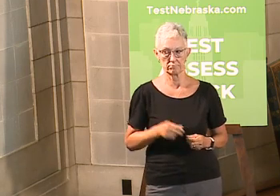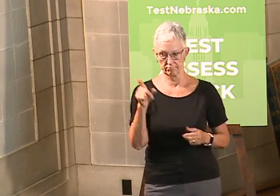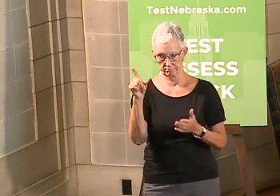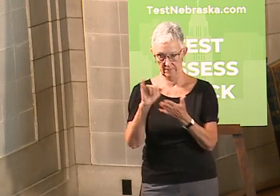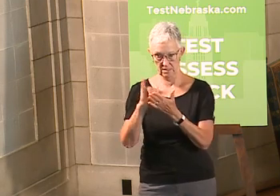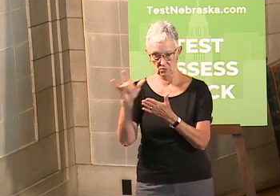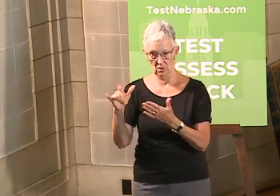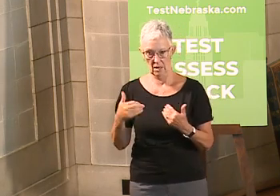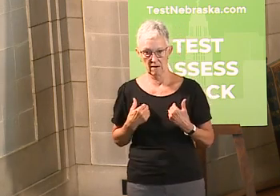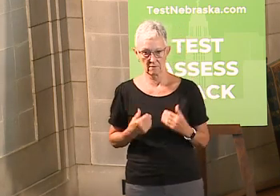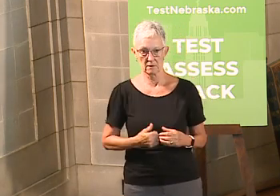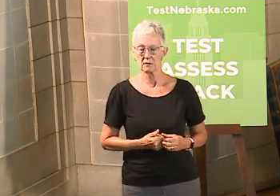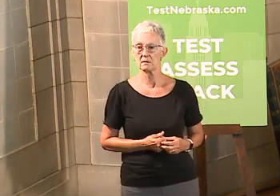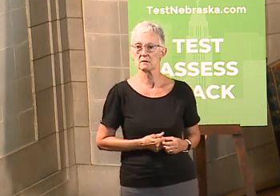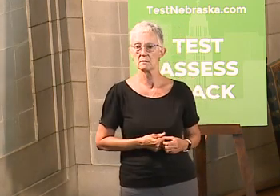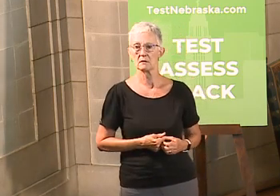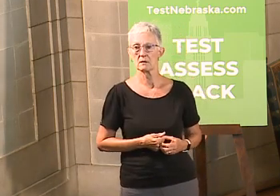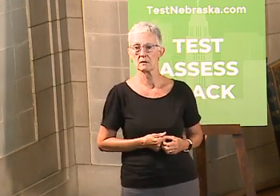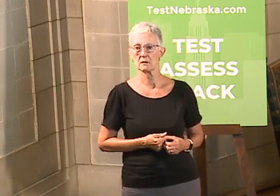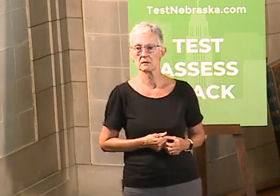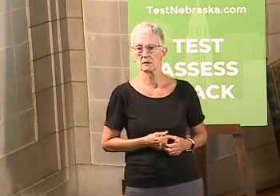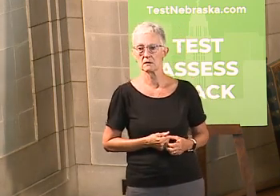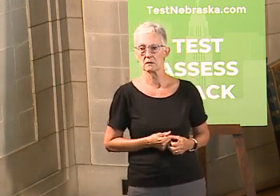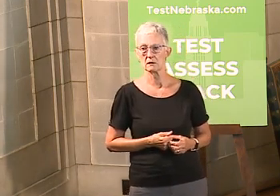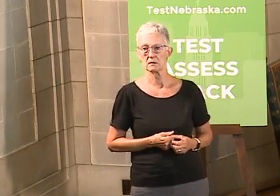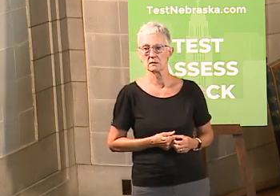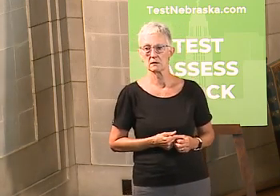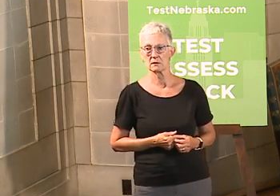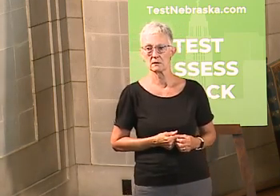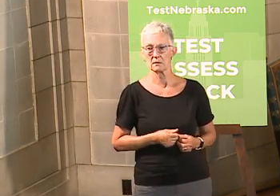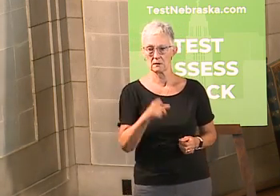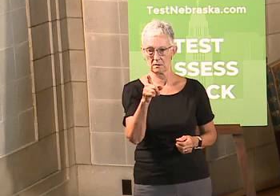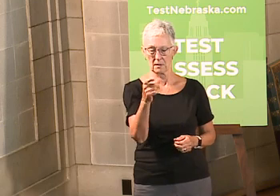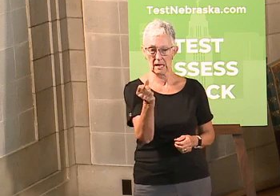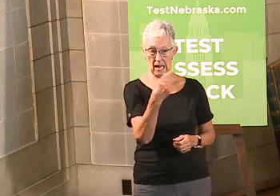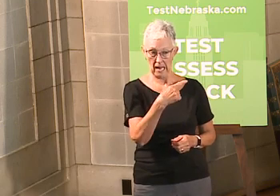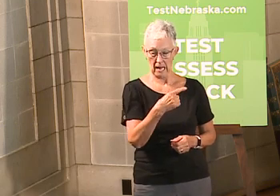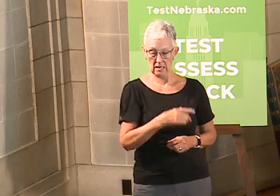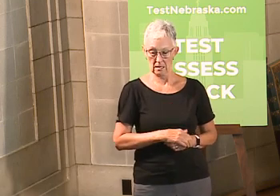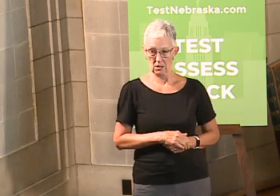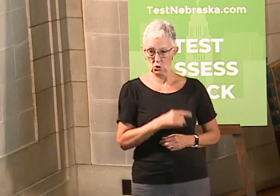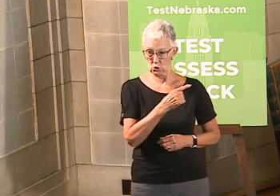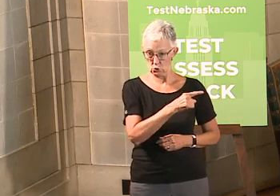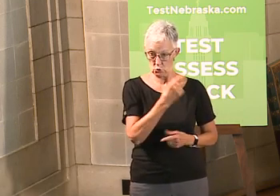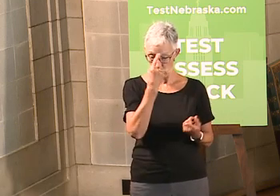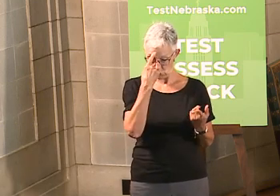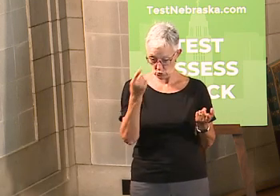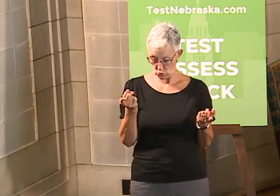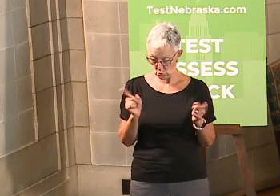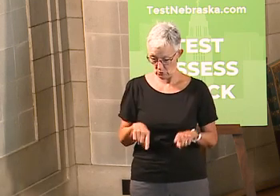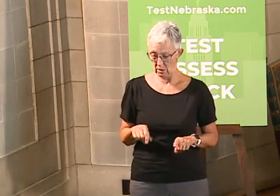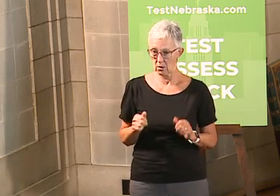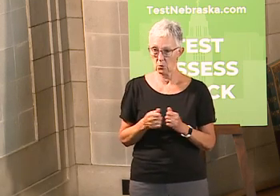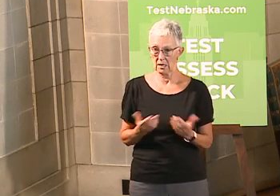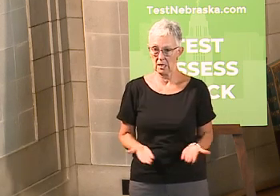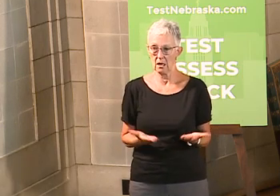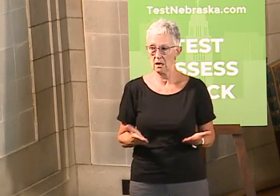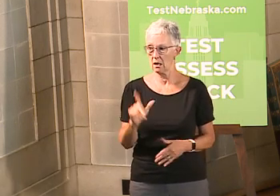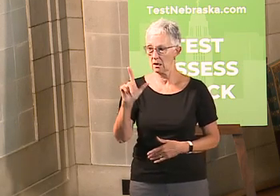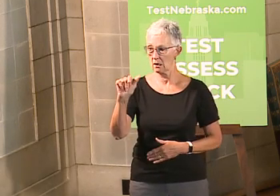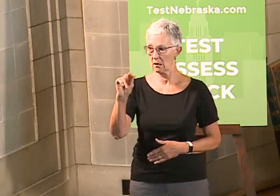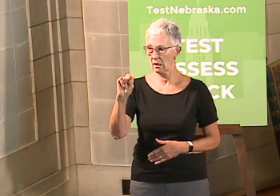got. Yes. Do you agree with Lancaster County's decision to stay in phase 3 while the rest of the state goes into phase